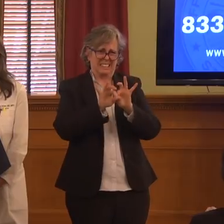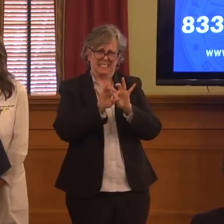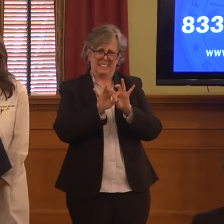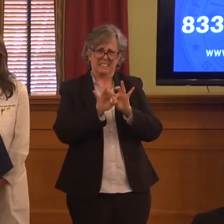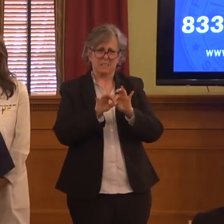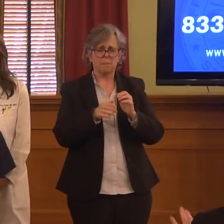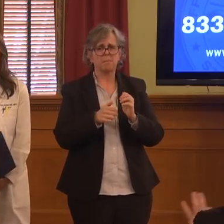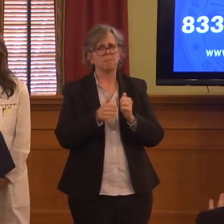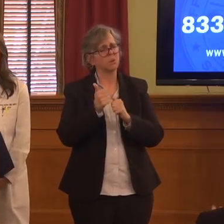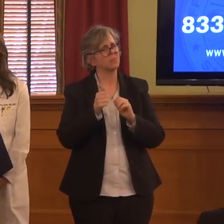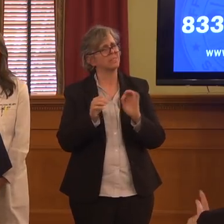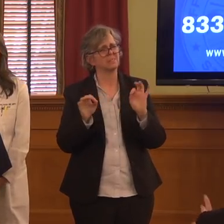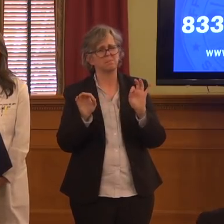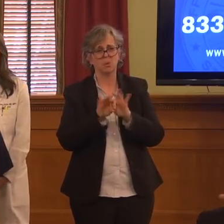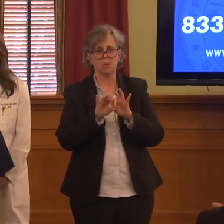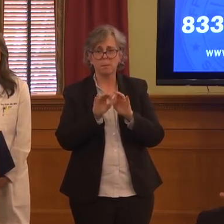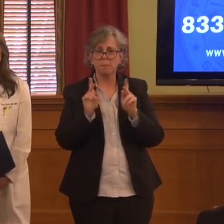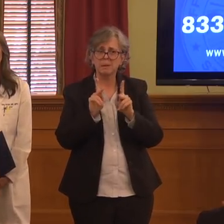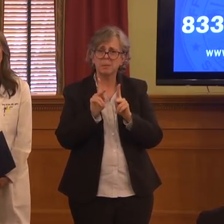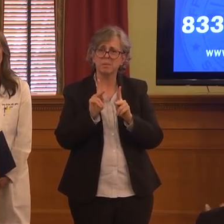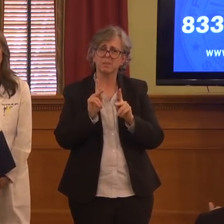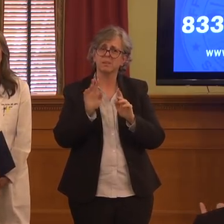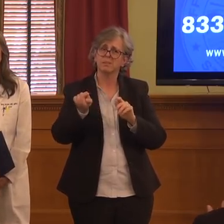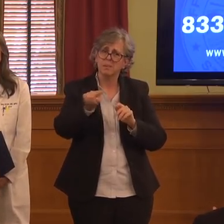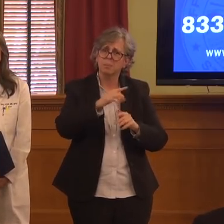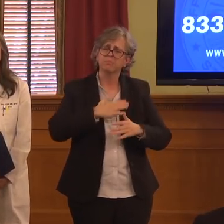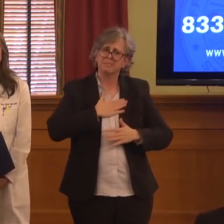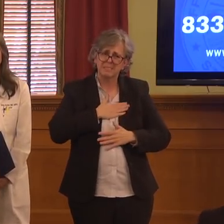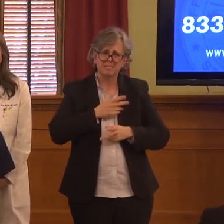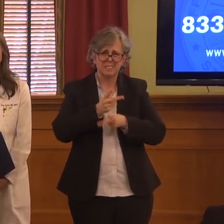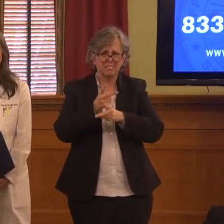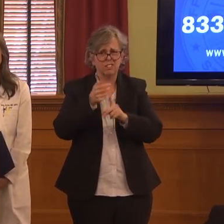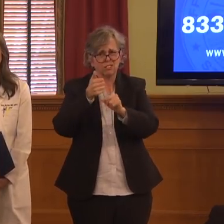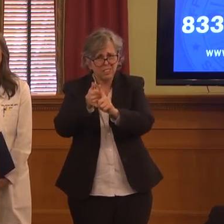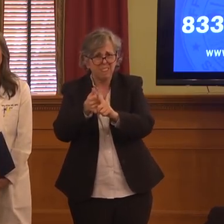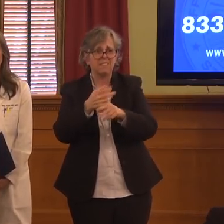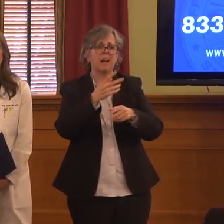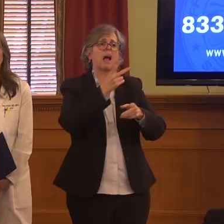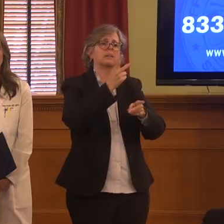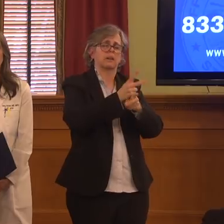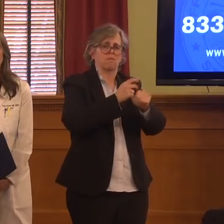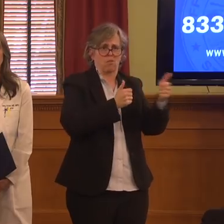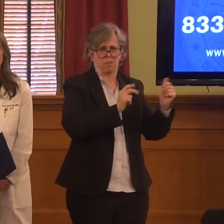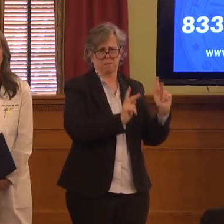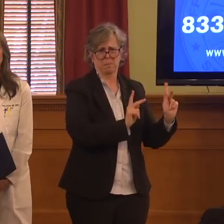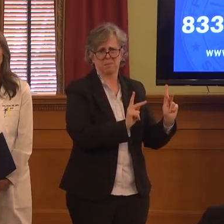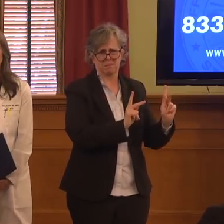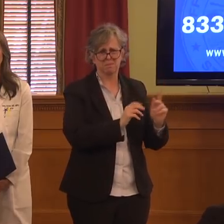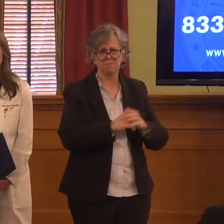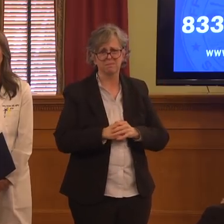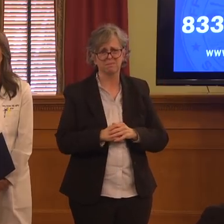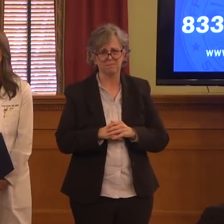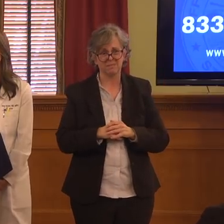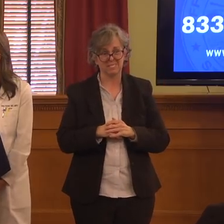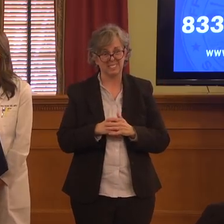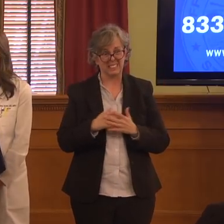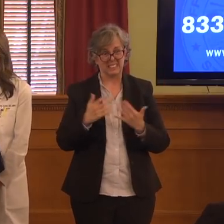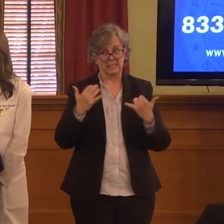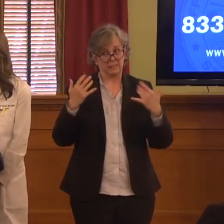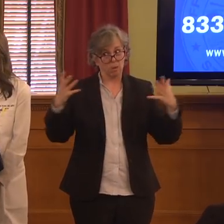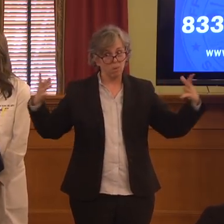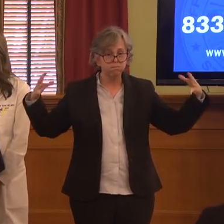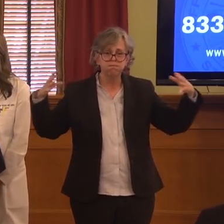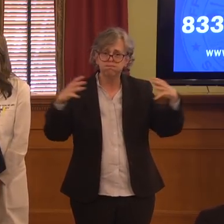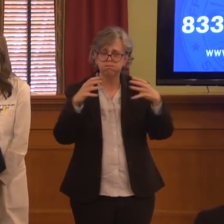other. We are in this together, whether we like it or not. I have seen Ohioans, and I've been along the Ohio